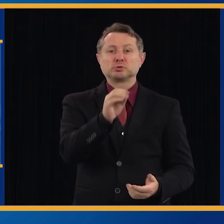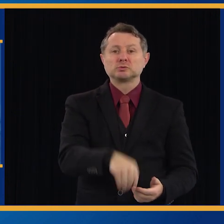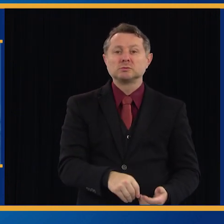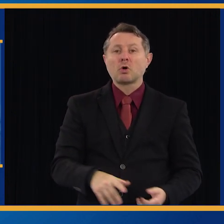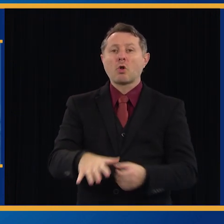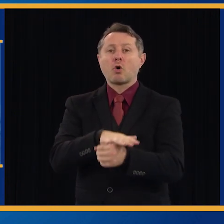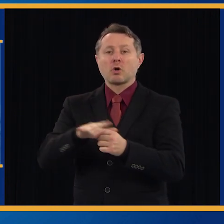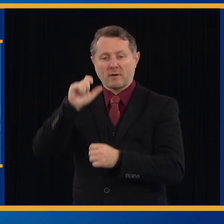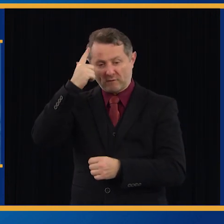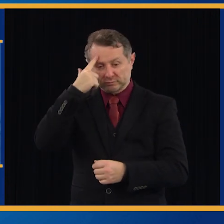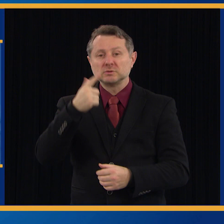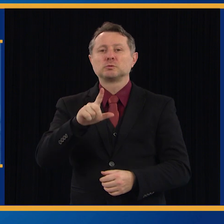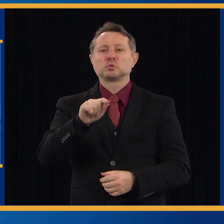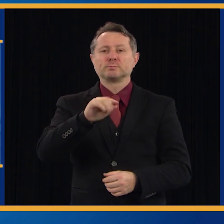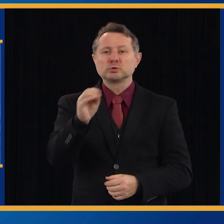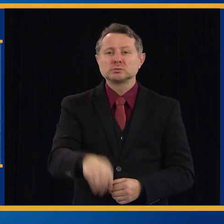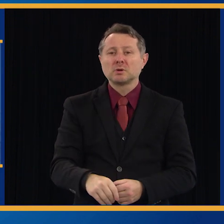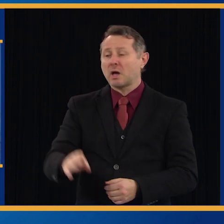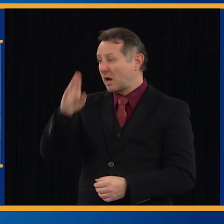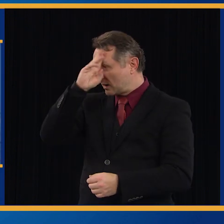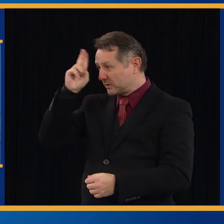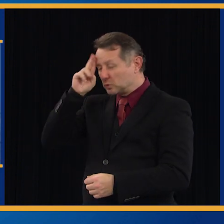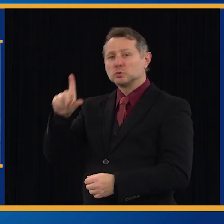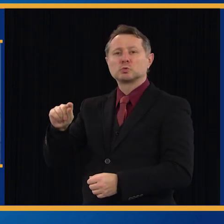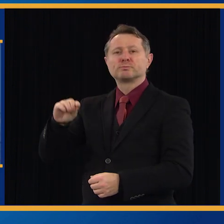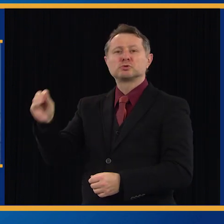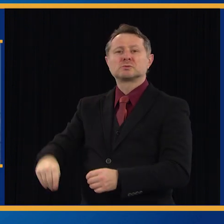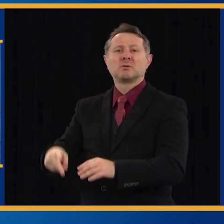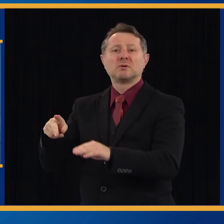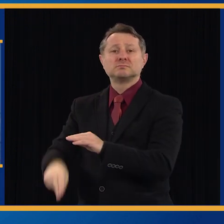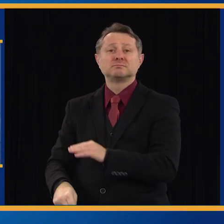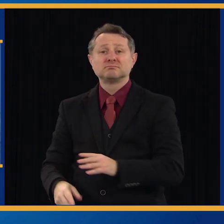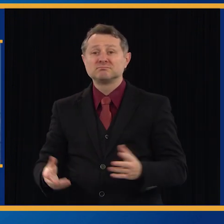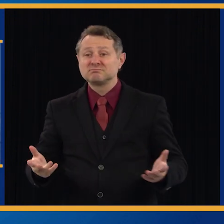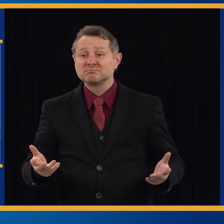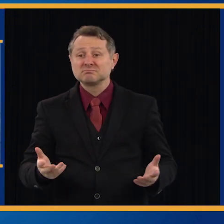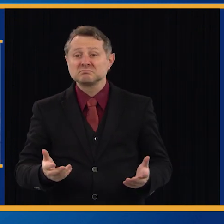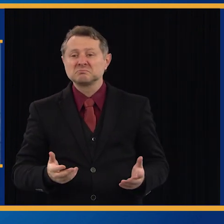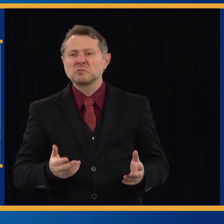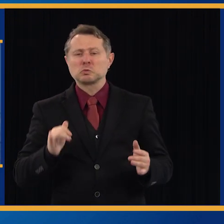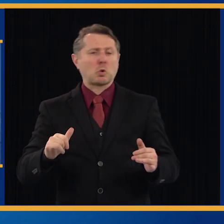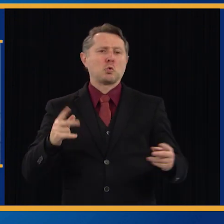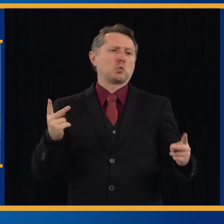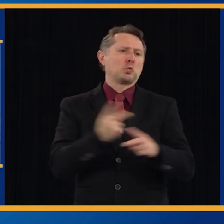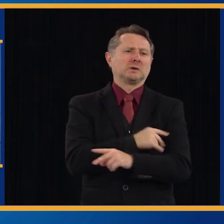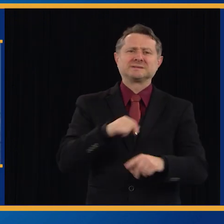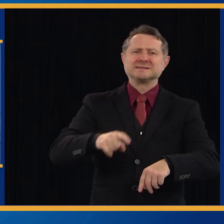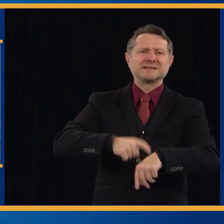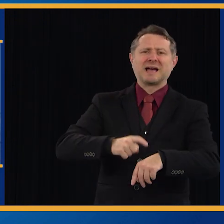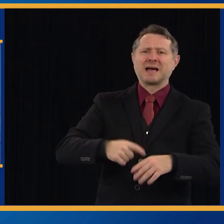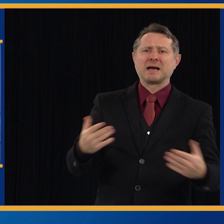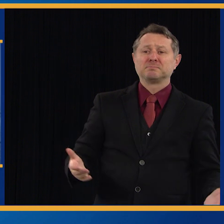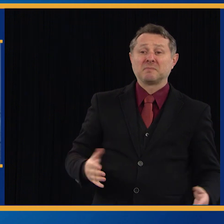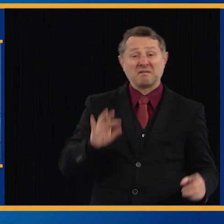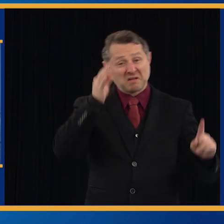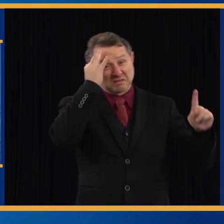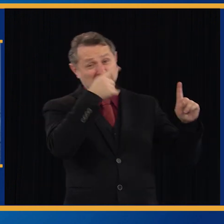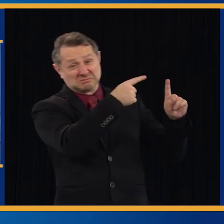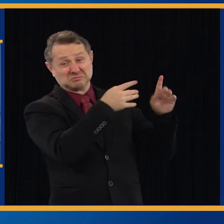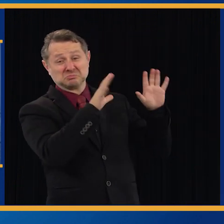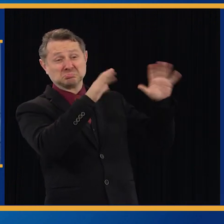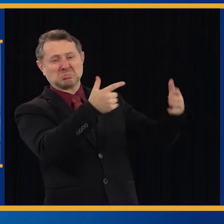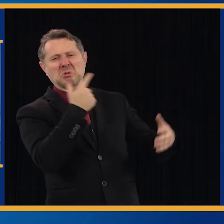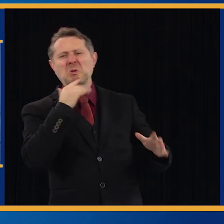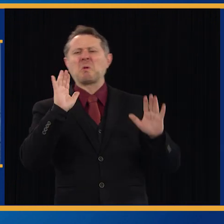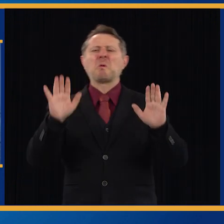20%. And this is the worst time to do this. Now, federal government has said from day one, don't